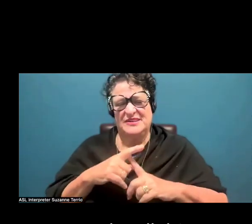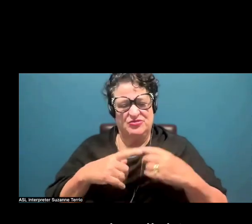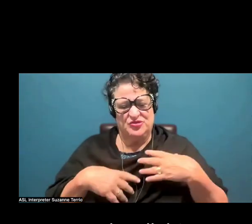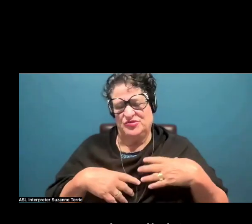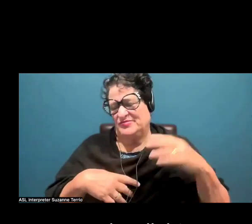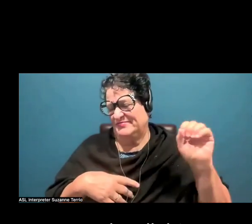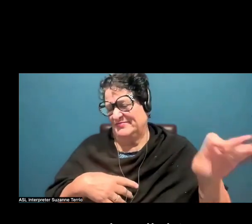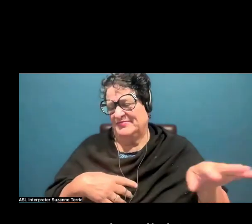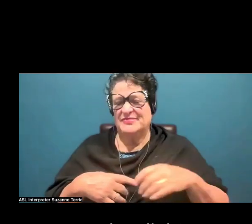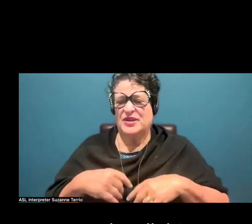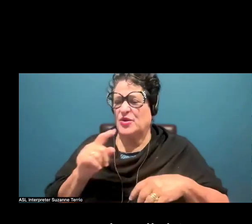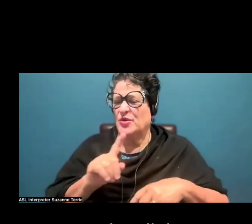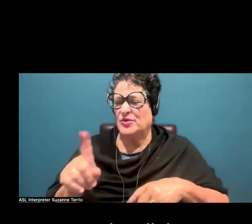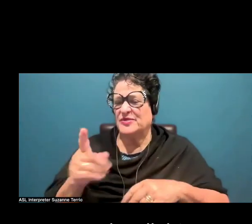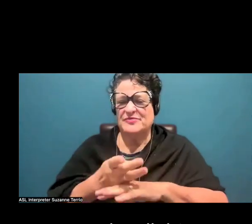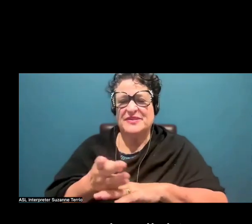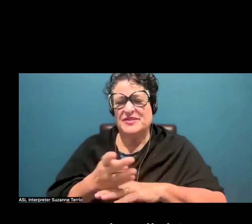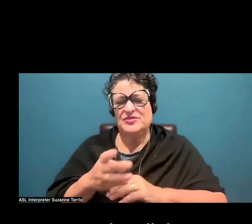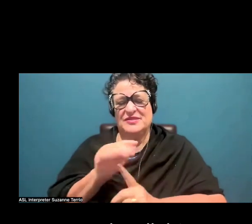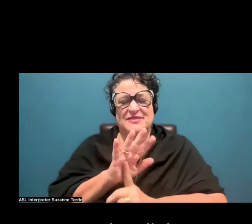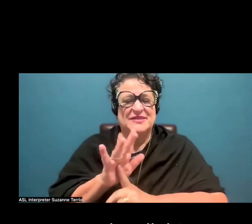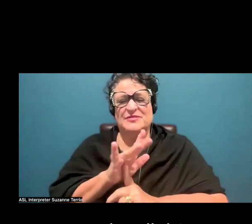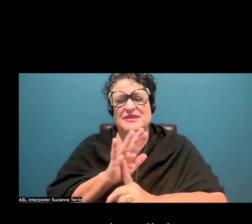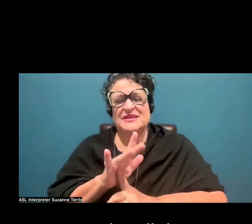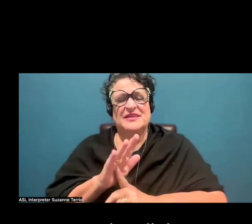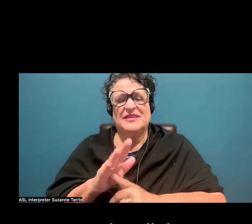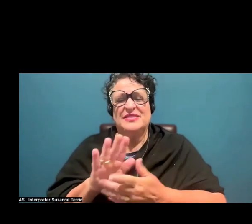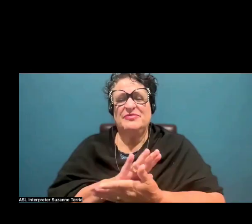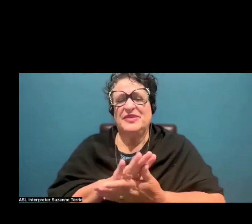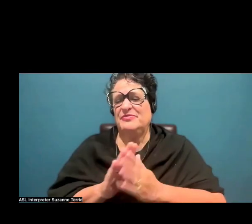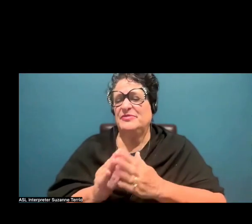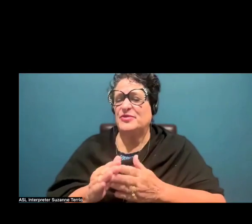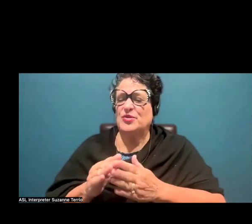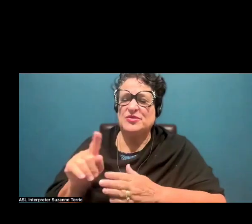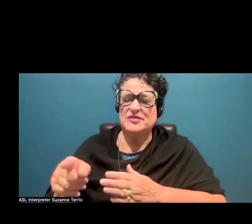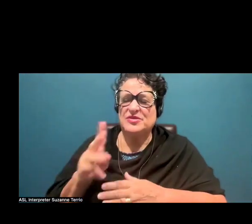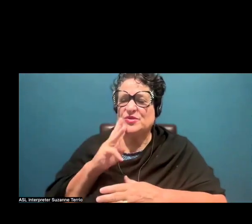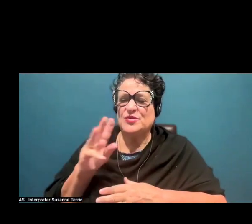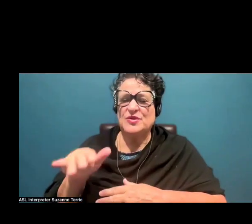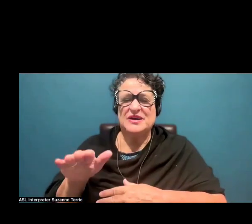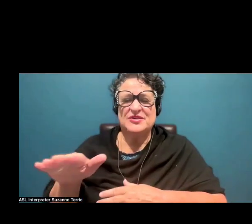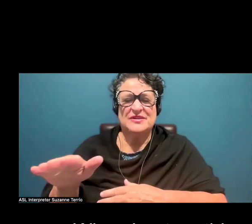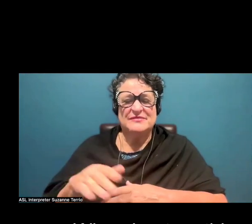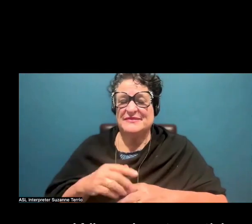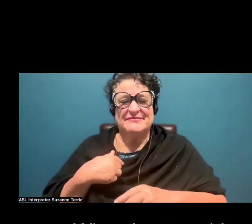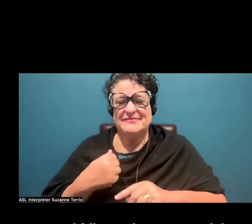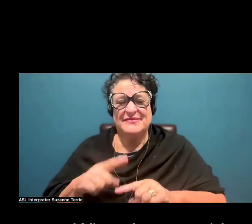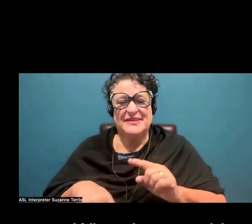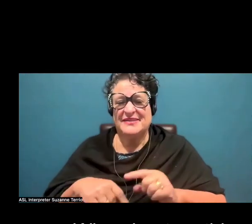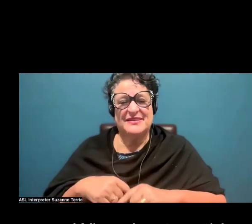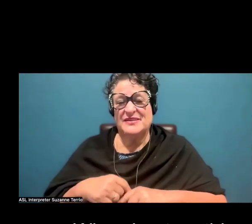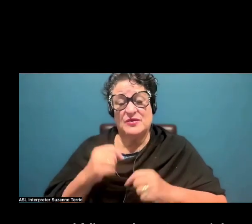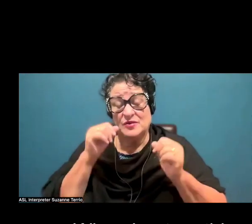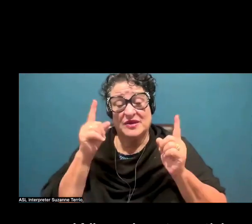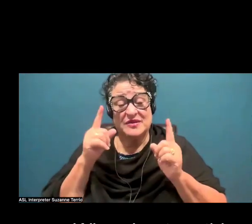else, light my candle, and send my little paper boat out onto the water. But I can't. When I got up this morning,